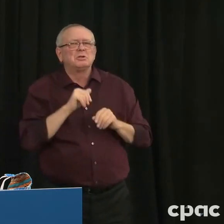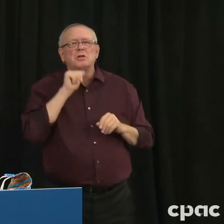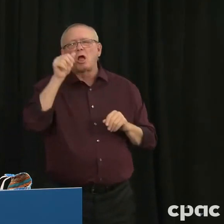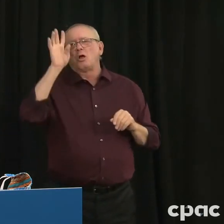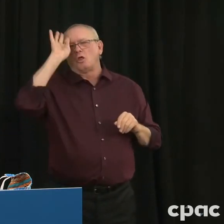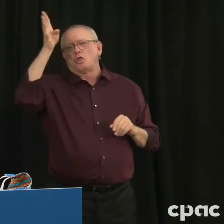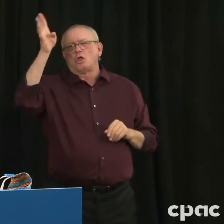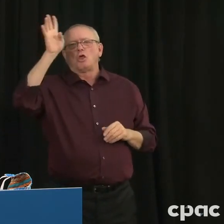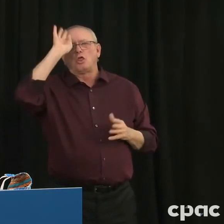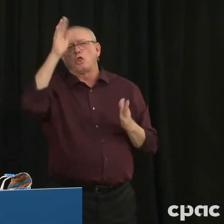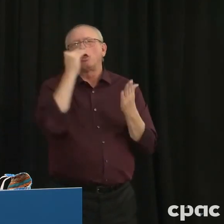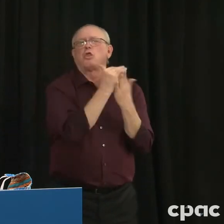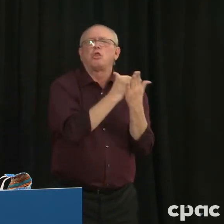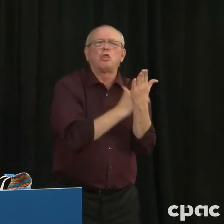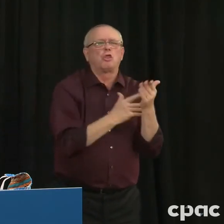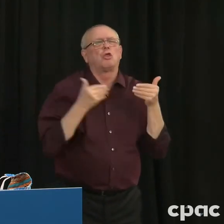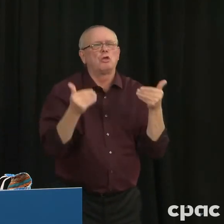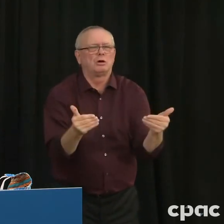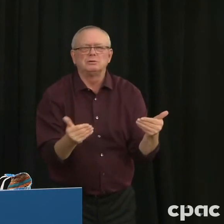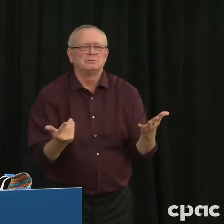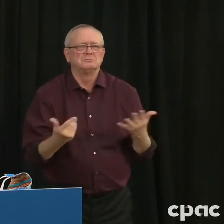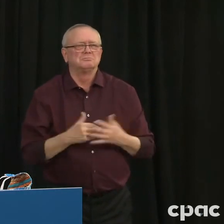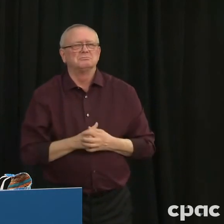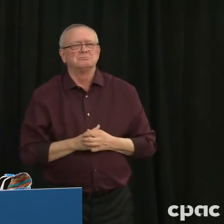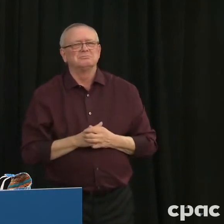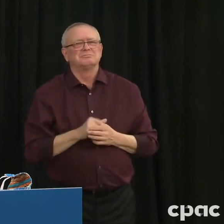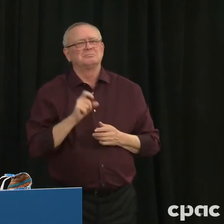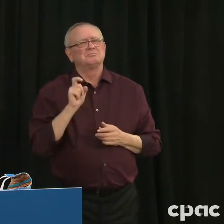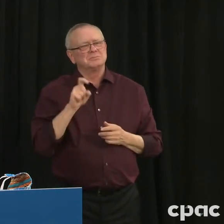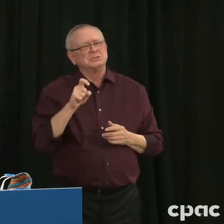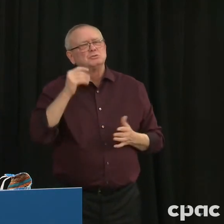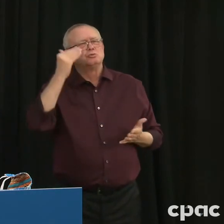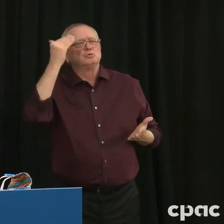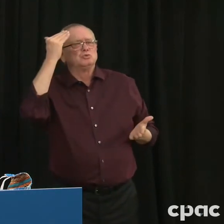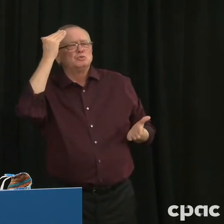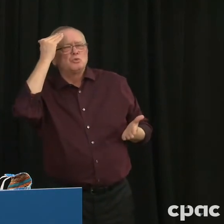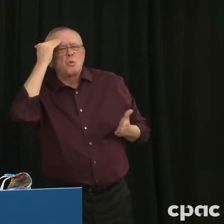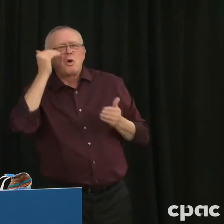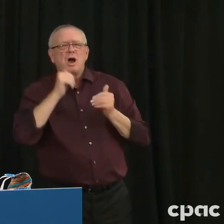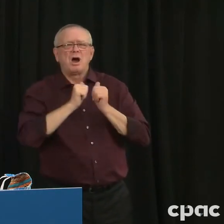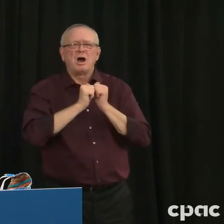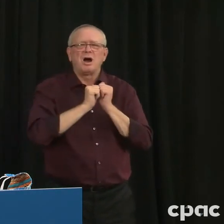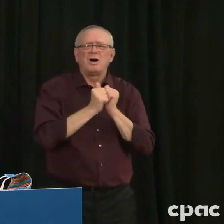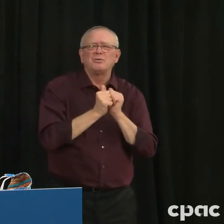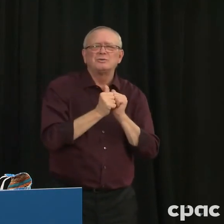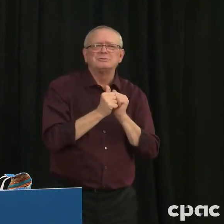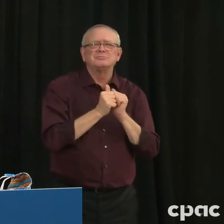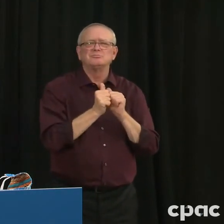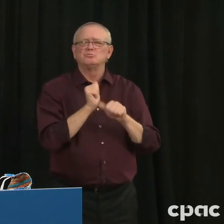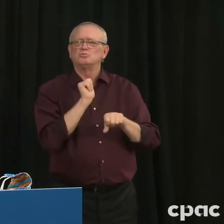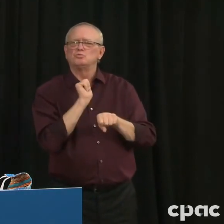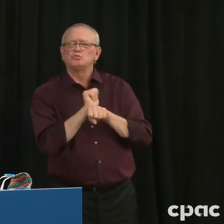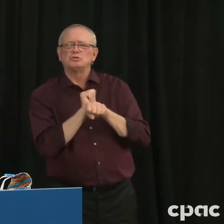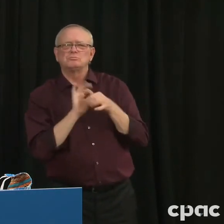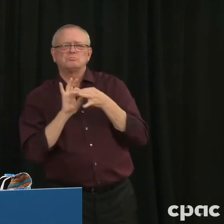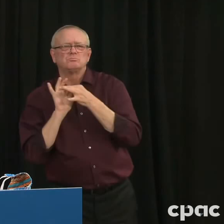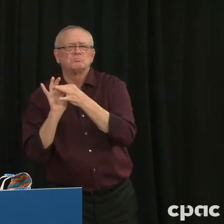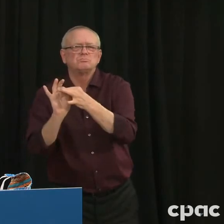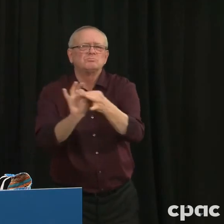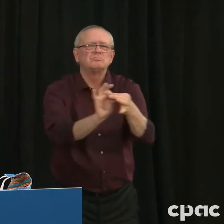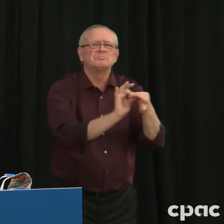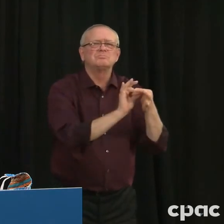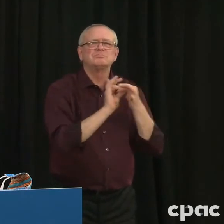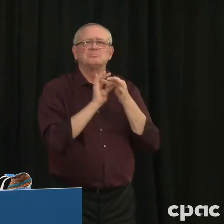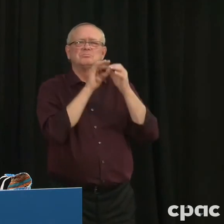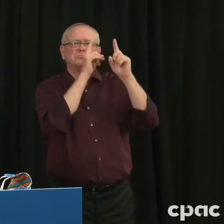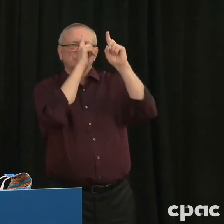work best, but also based on what measures we can work together with Albertans on. And so I think that